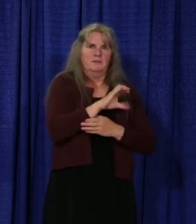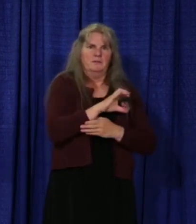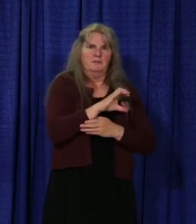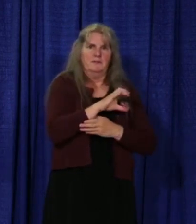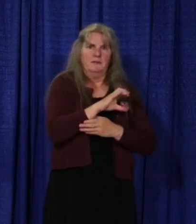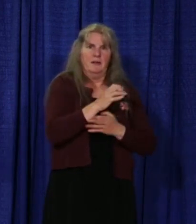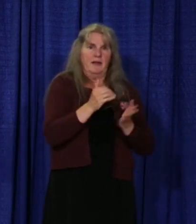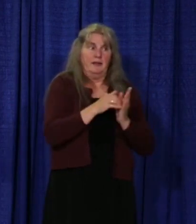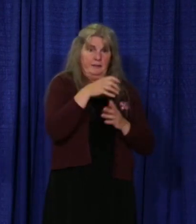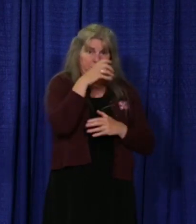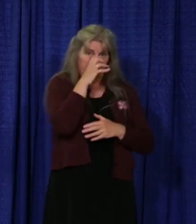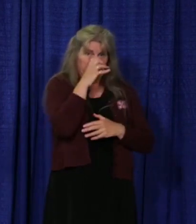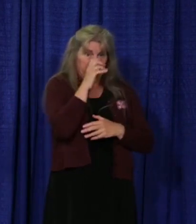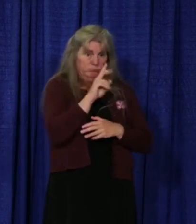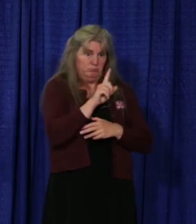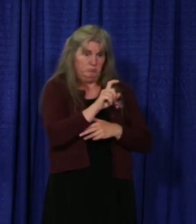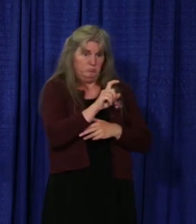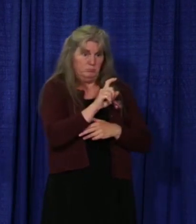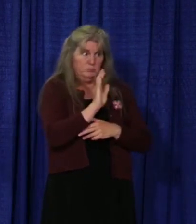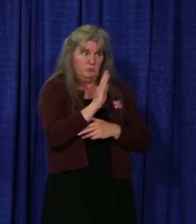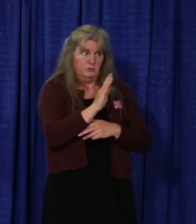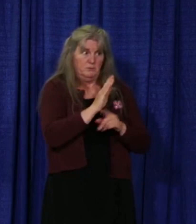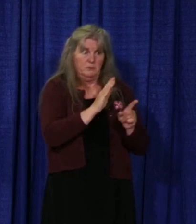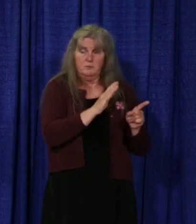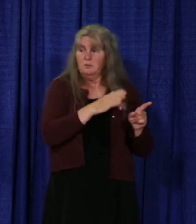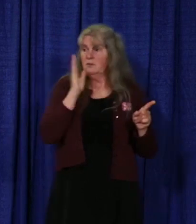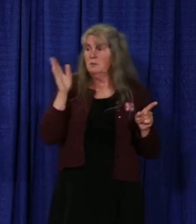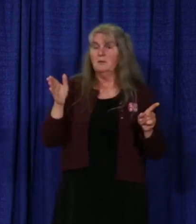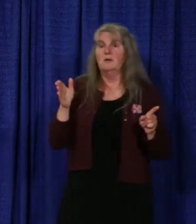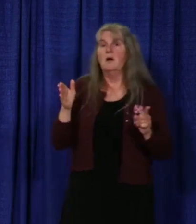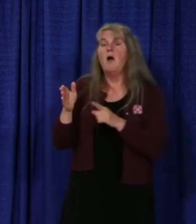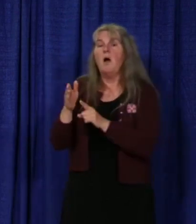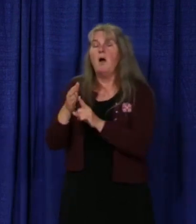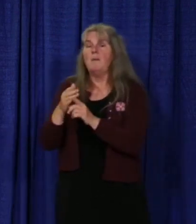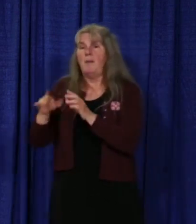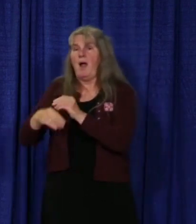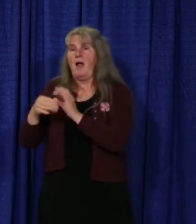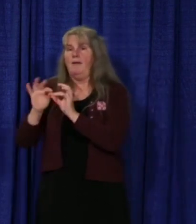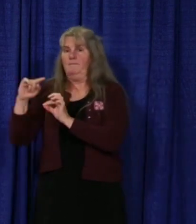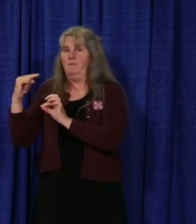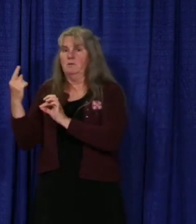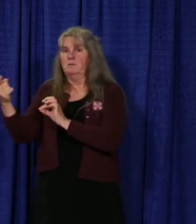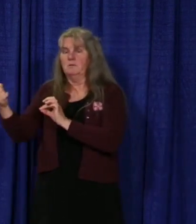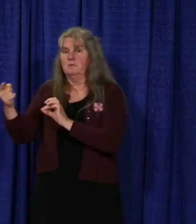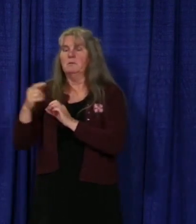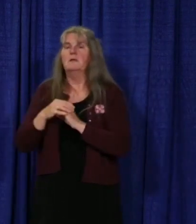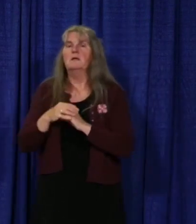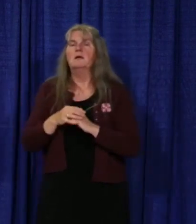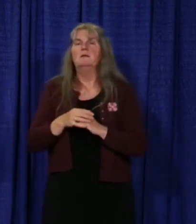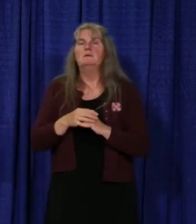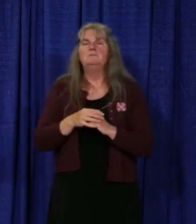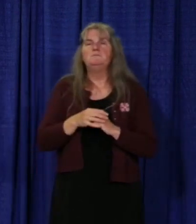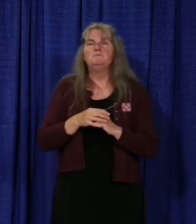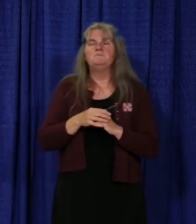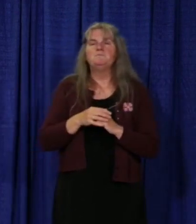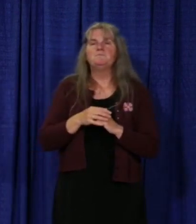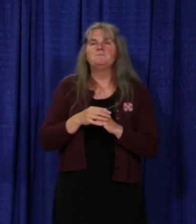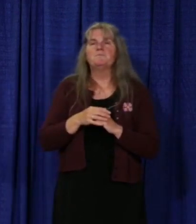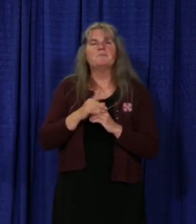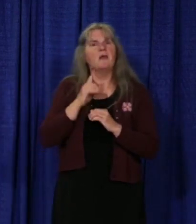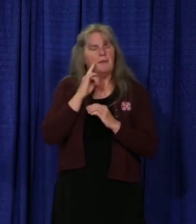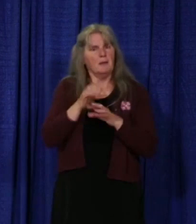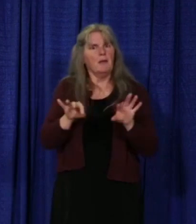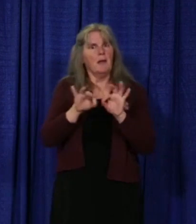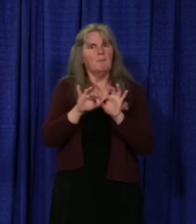these restrictions on travel from British Columbia? If I could, before Dr. Hanley comments, I think it's a